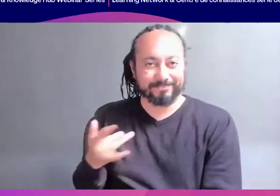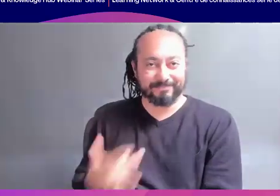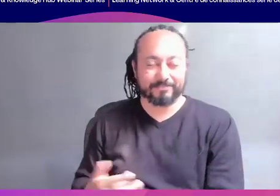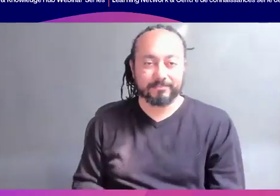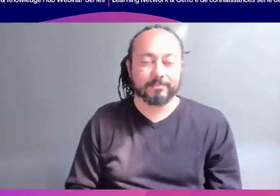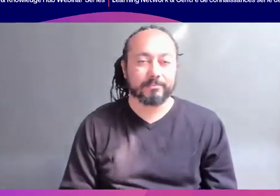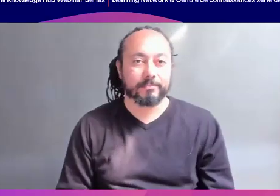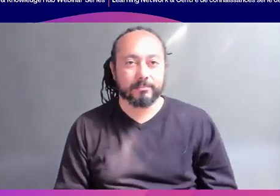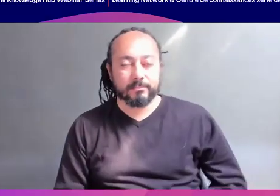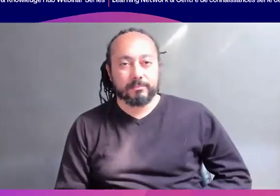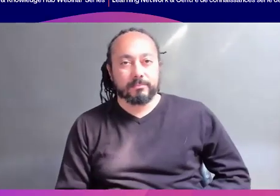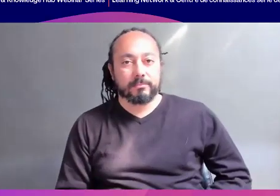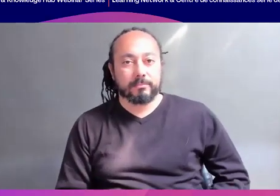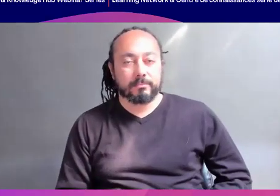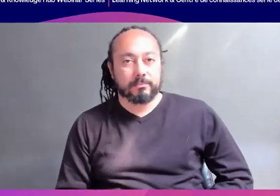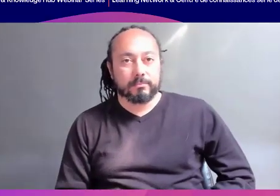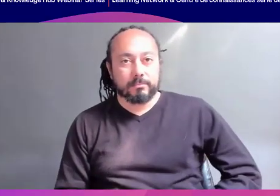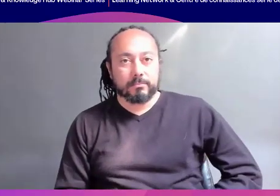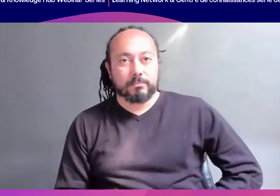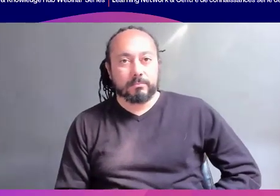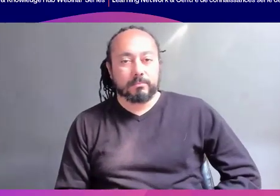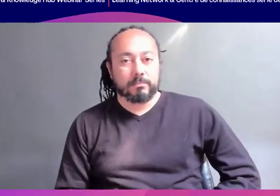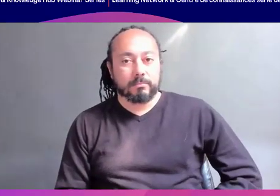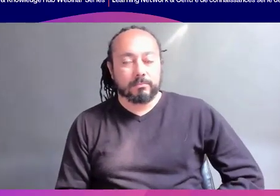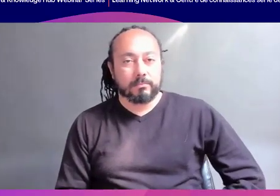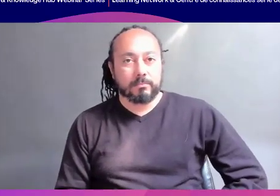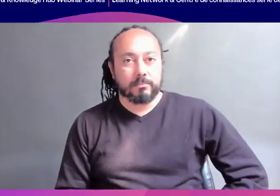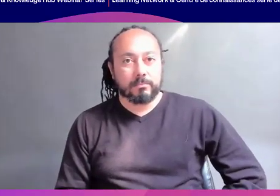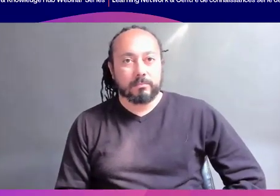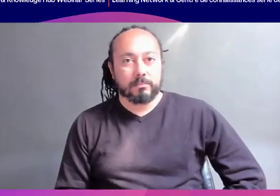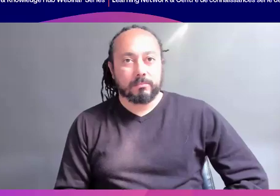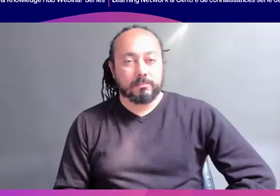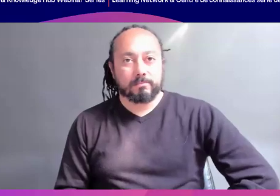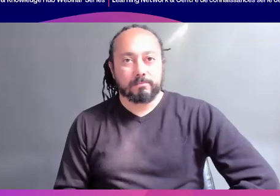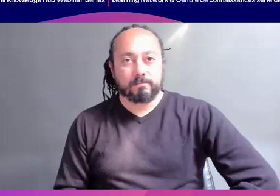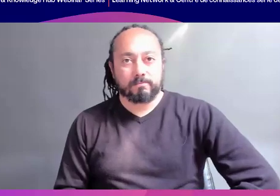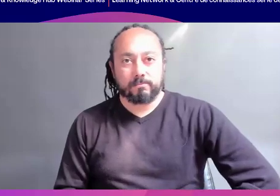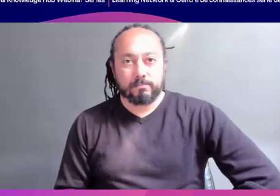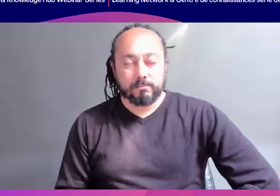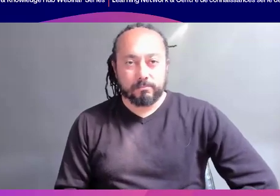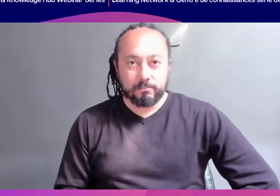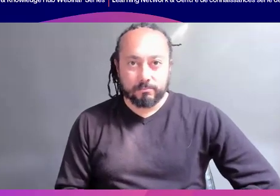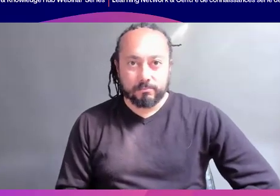They are a little bit more easily able to deal with that dynamic.